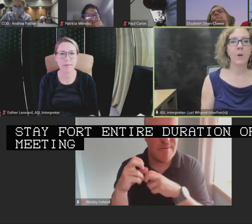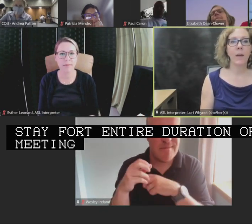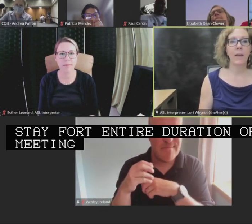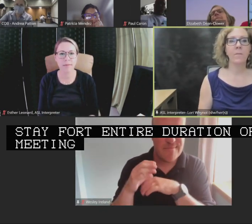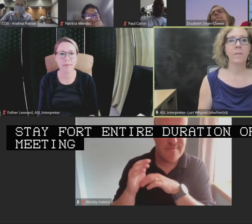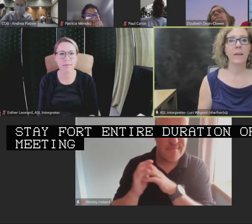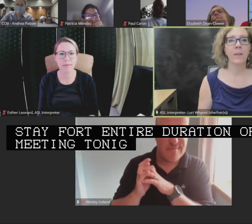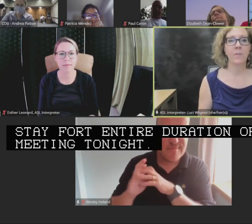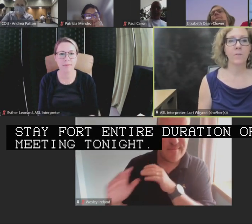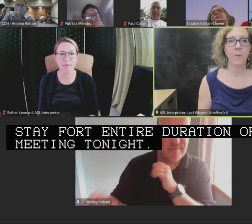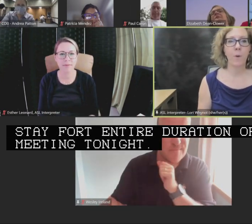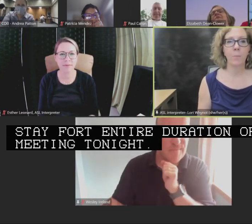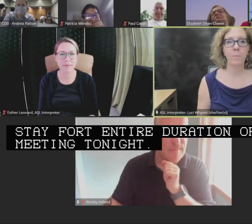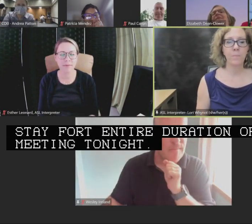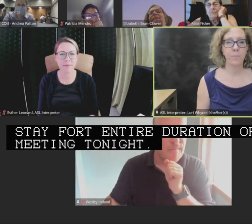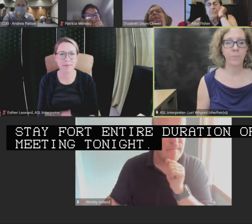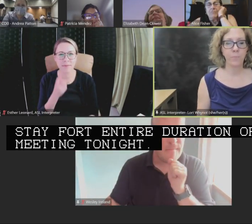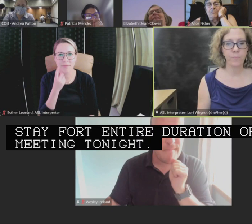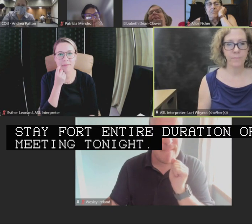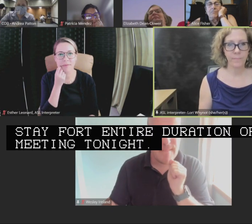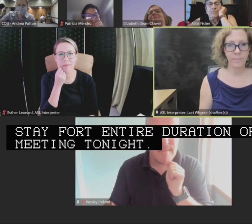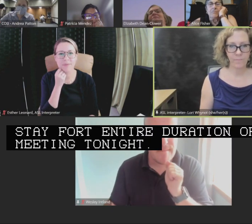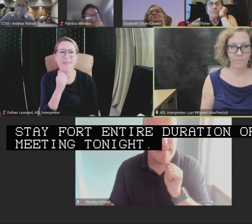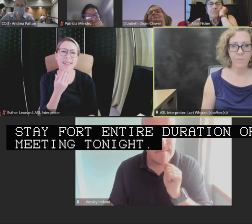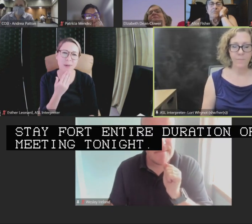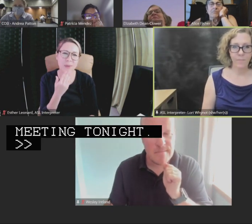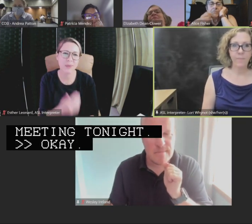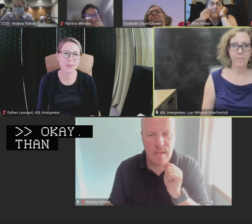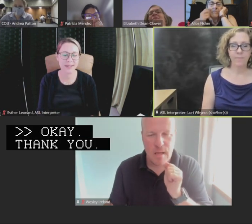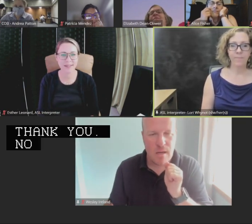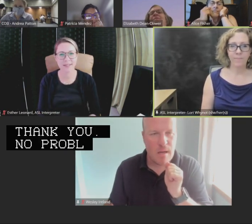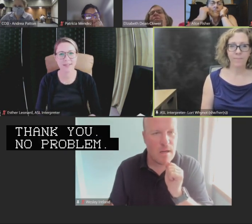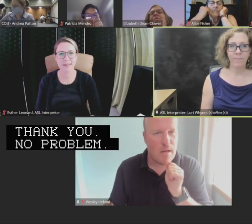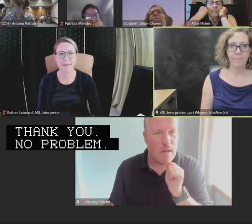I see. Okay. Thank you. Not a problem. All right, thank you.